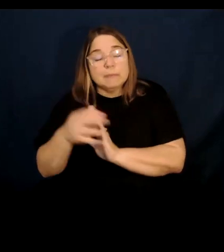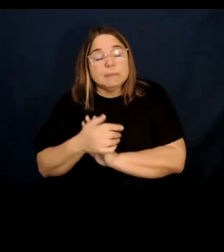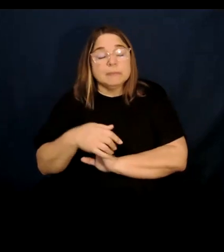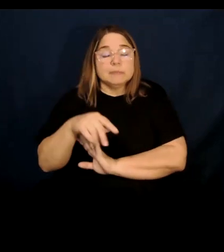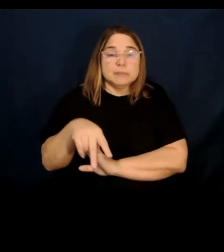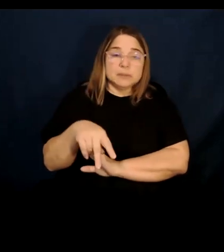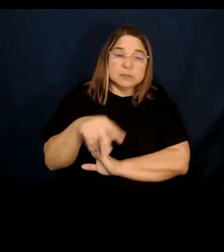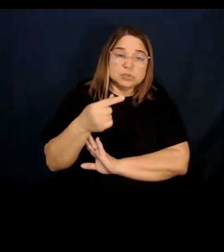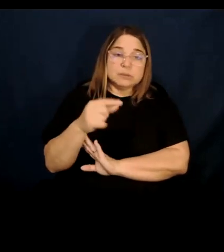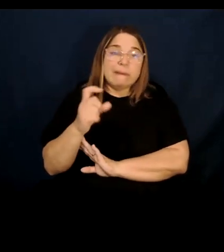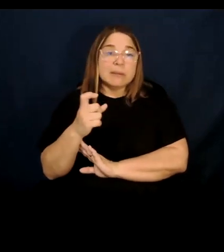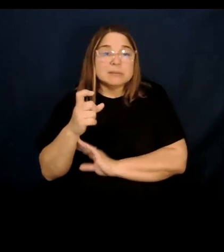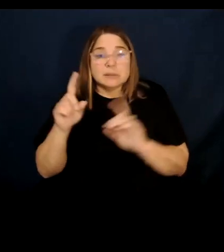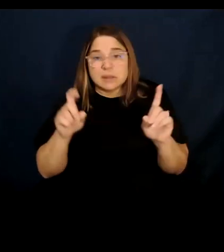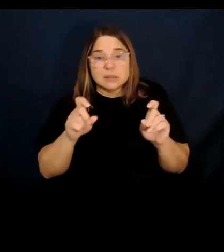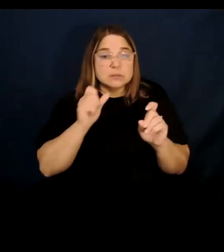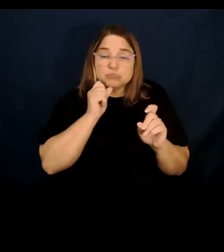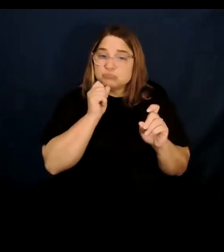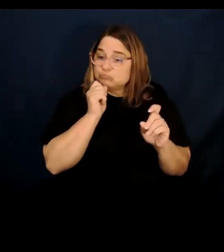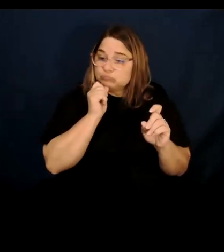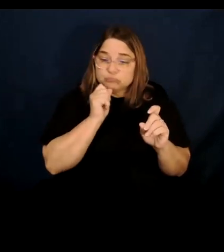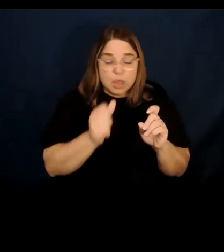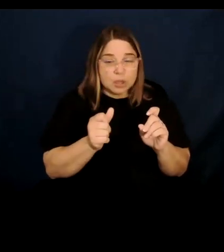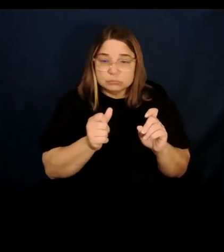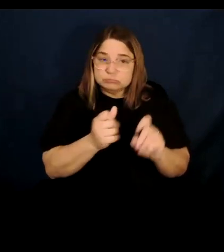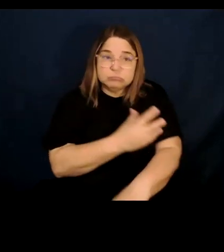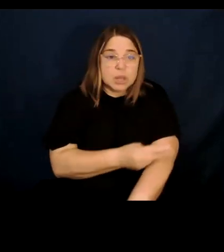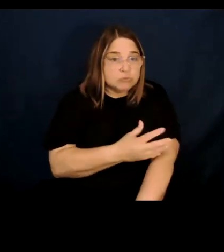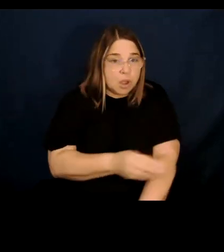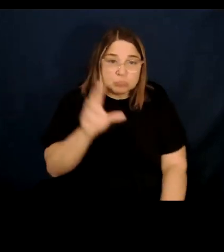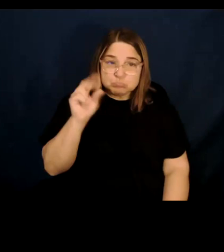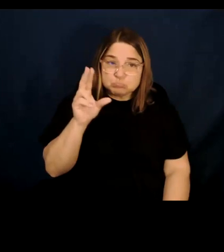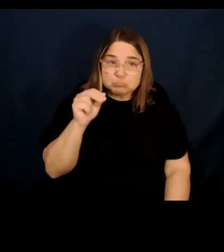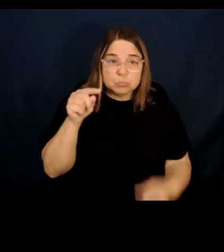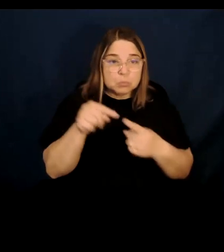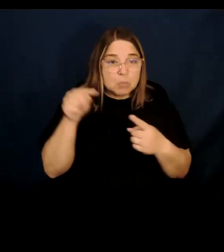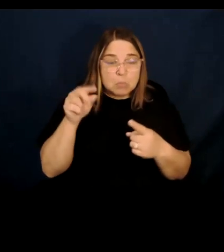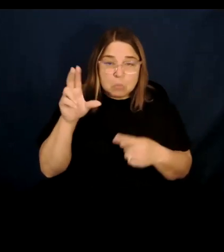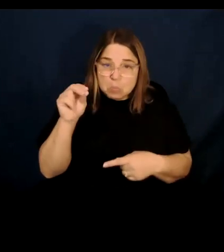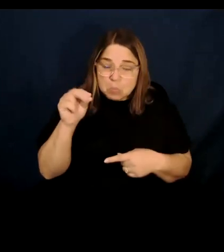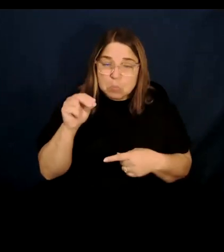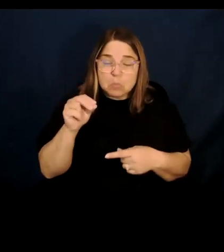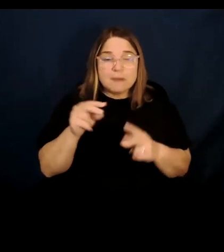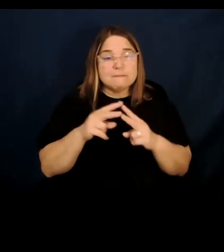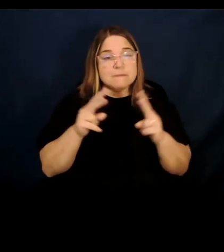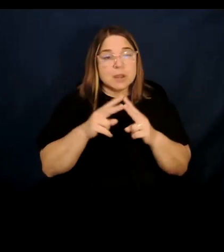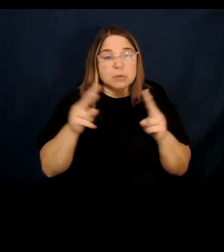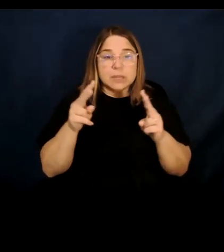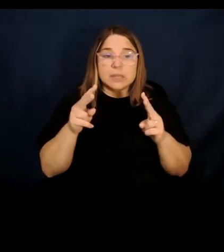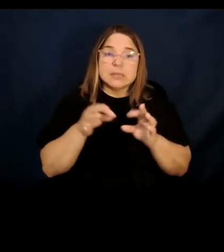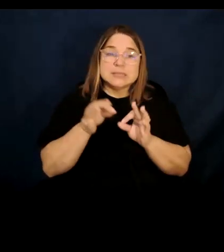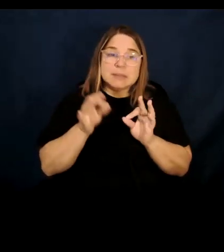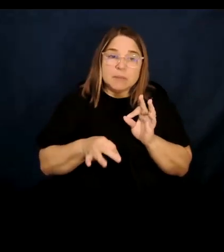PGX test itself is non-invasive. There's no blood to be drawn. There's no finger prick. It's a very simple swab or a